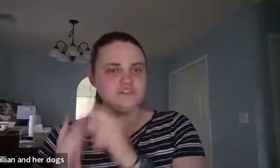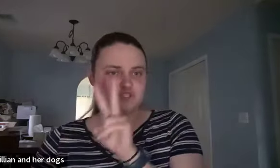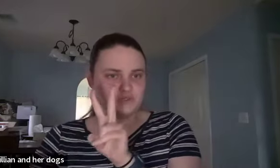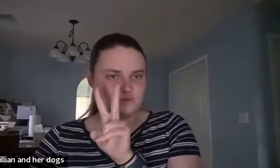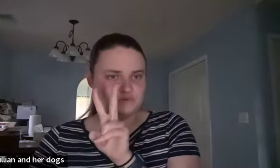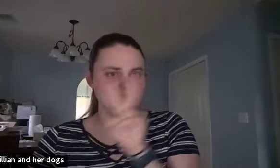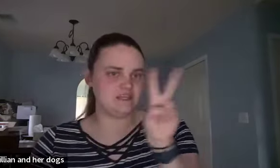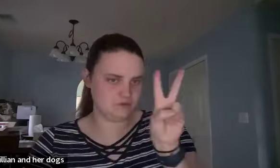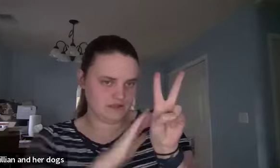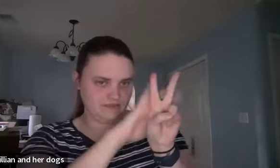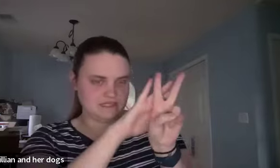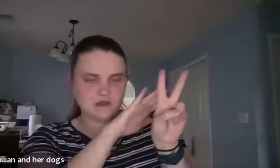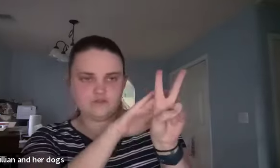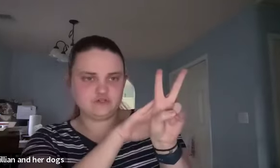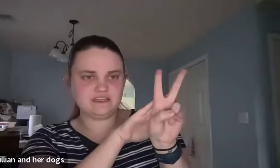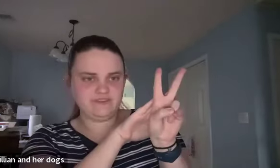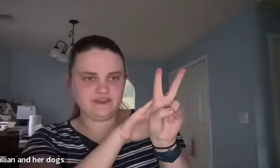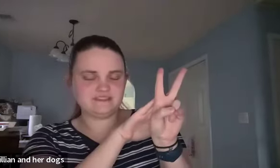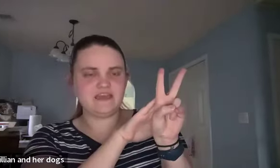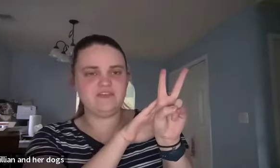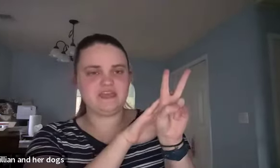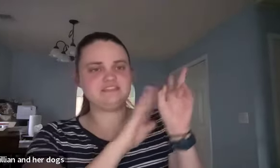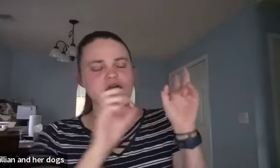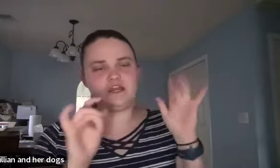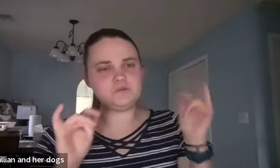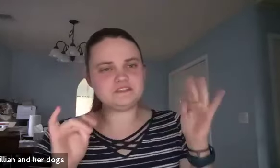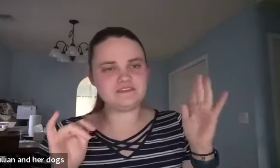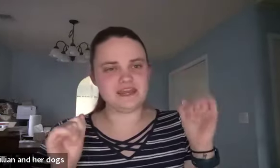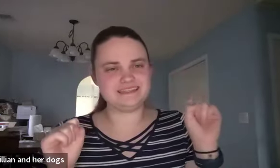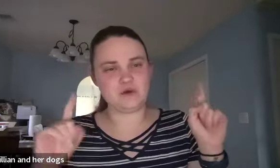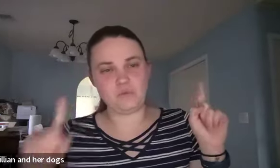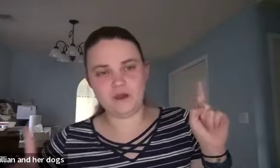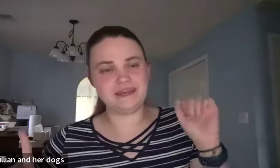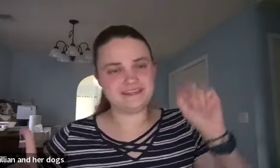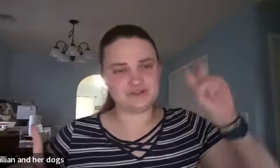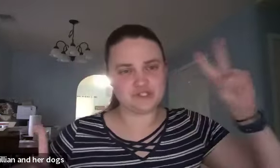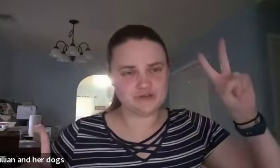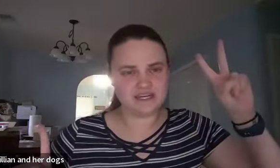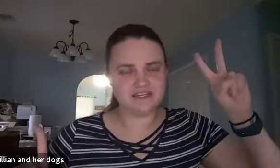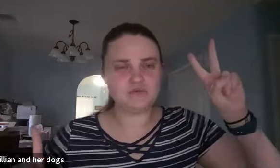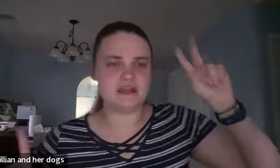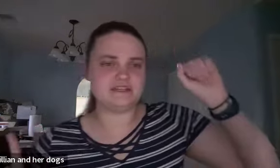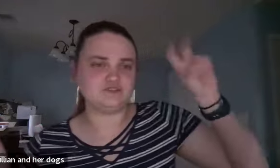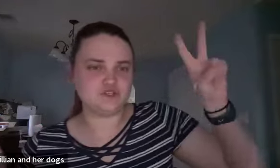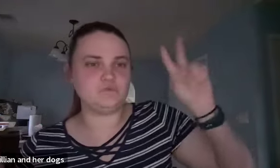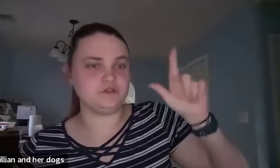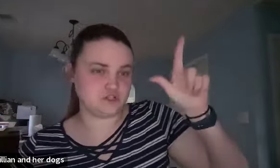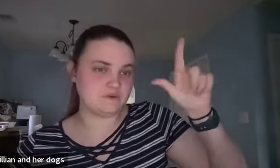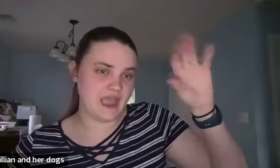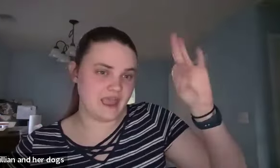with the twos and do it like this, all the twos like this, and then it's again almost like that ASL 1 and ASL 2 kind of deal, where ASL 2 will start with